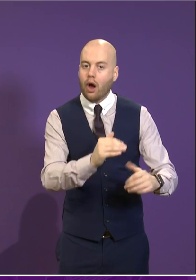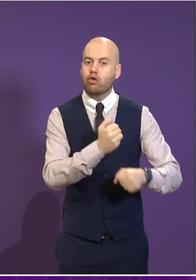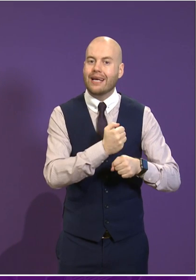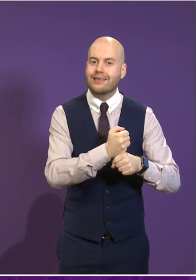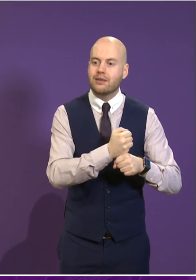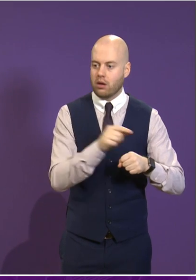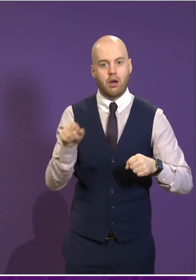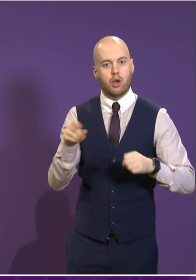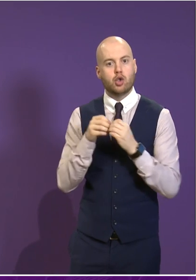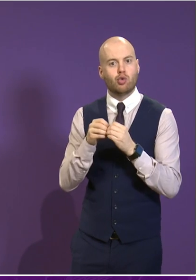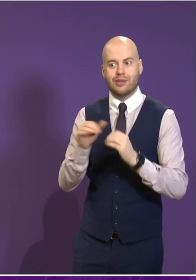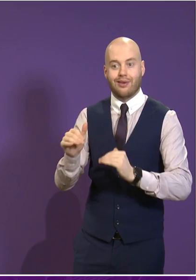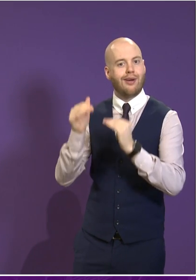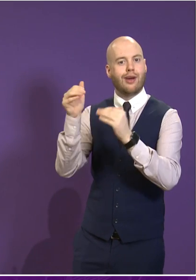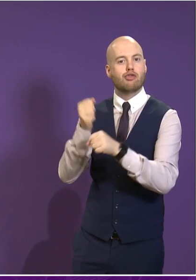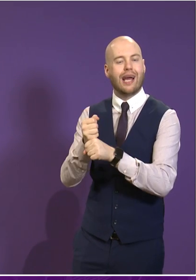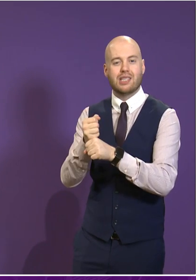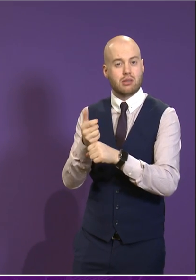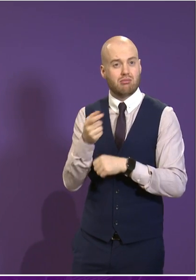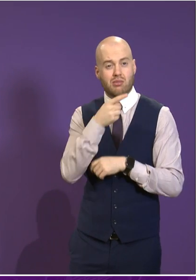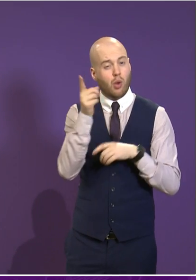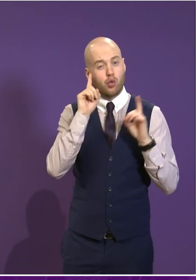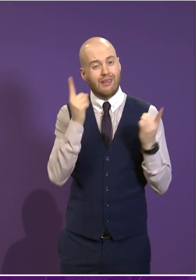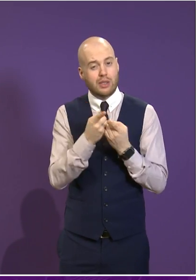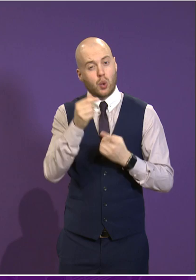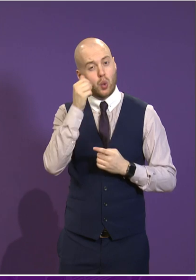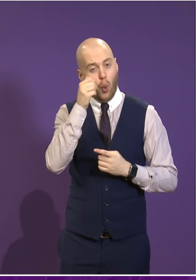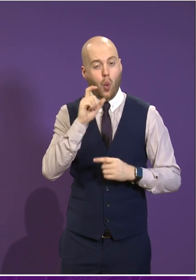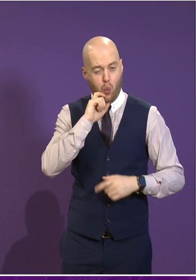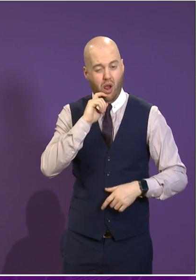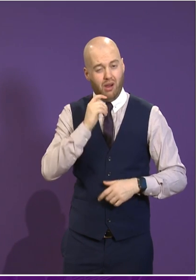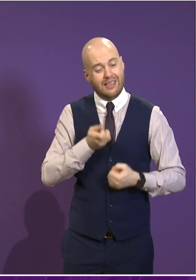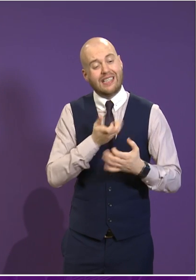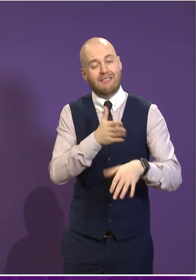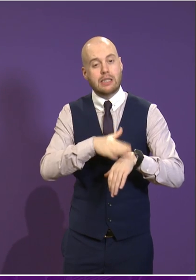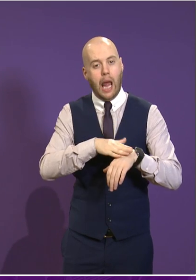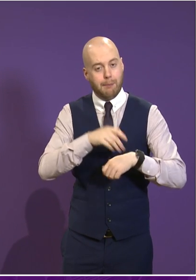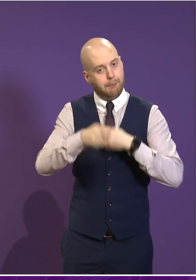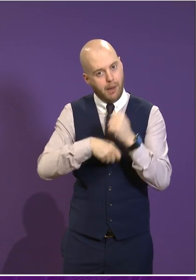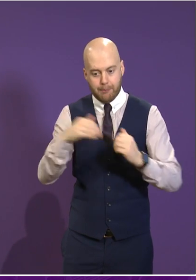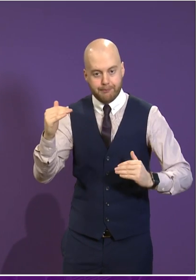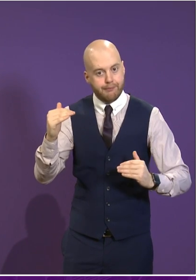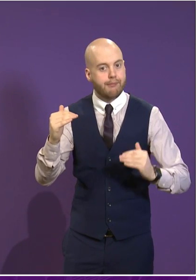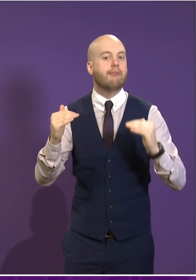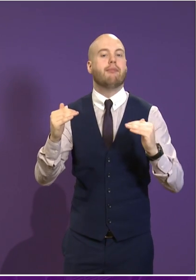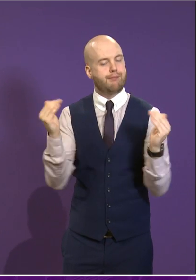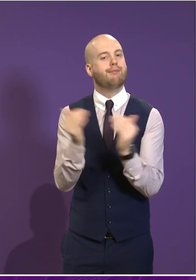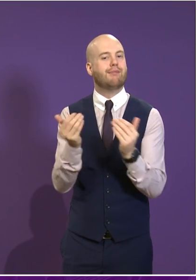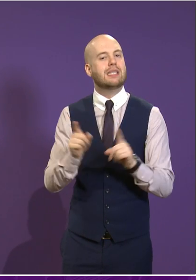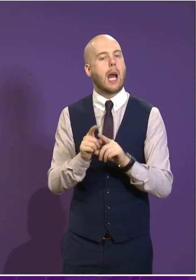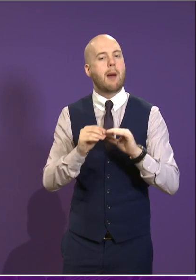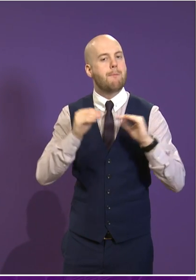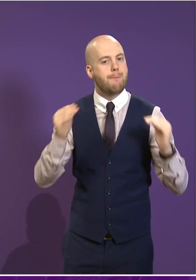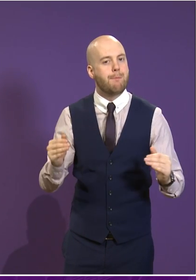know the outcome will probably be the same because they have evidence that in the past when they've taken people with these grades from that type of school, they've